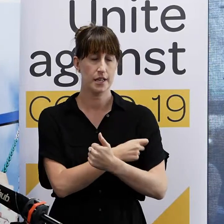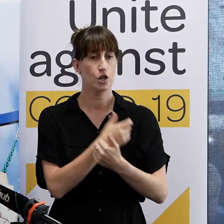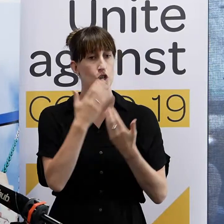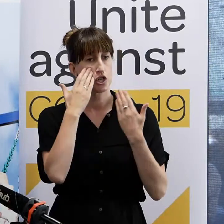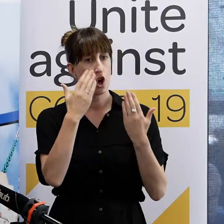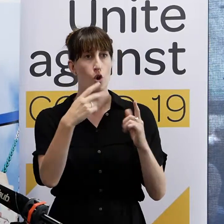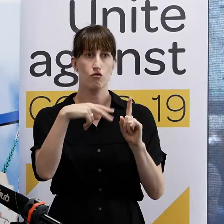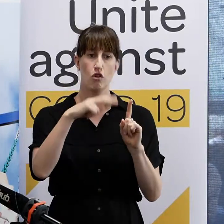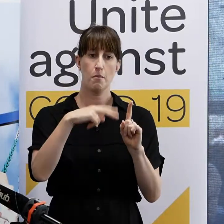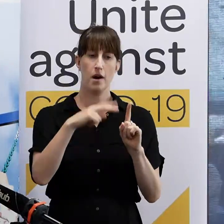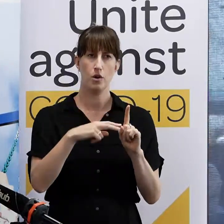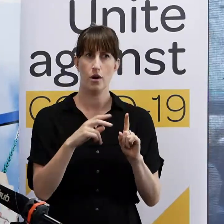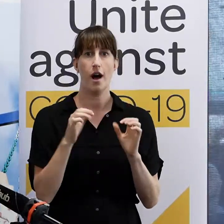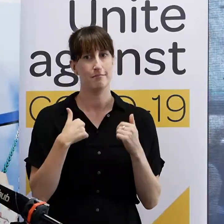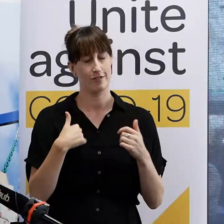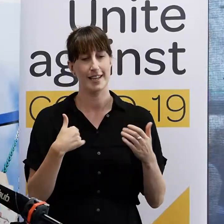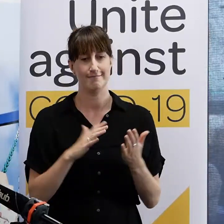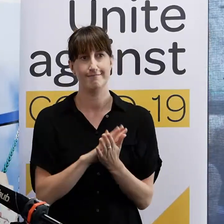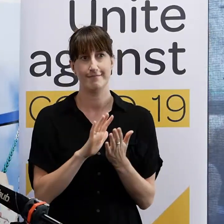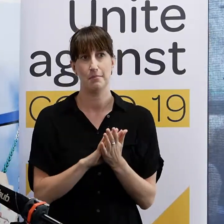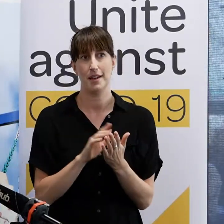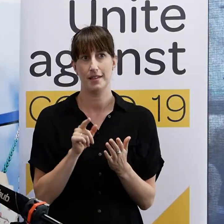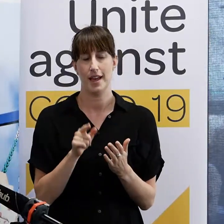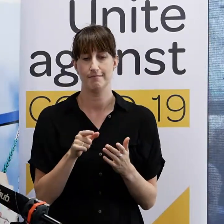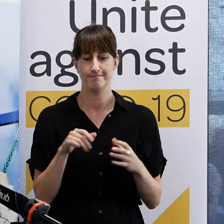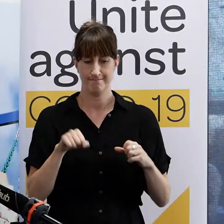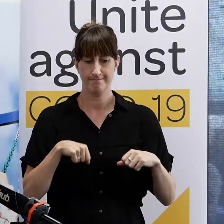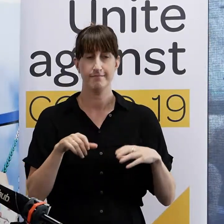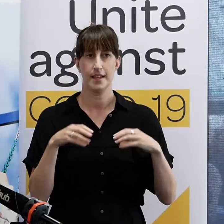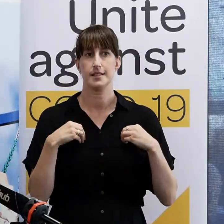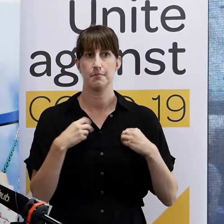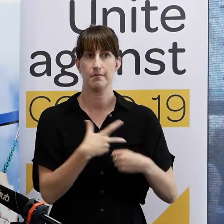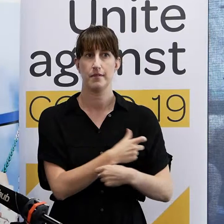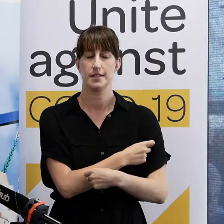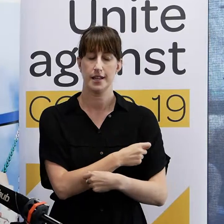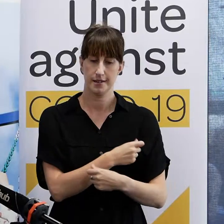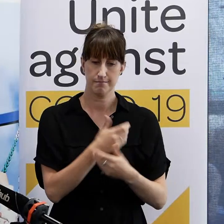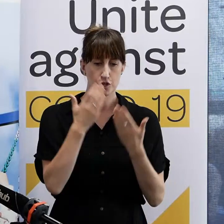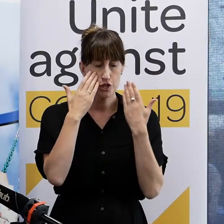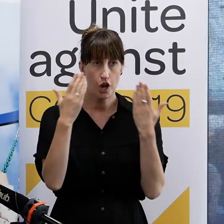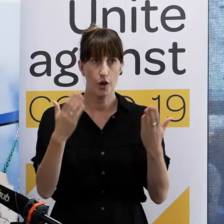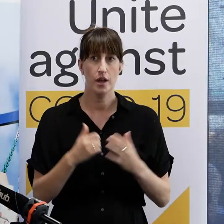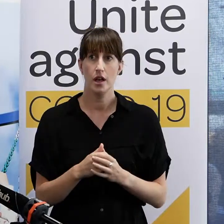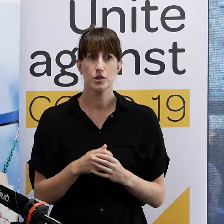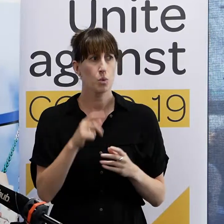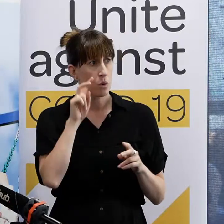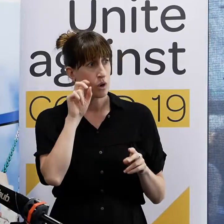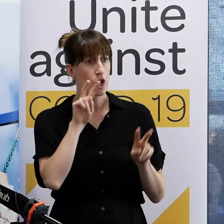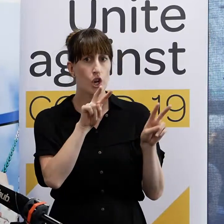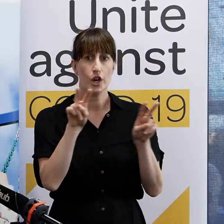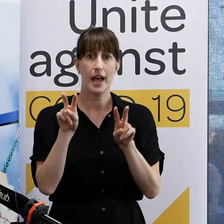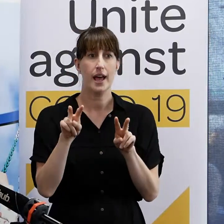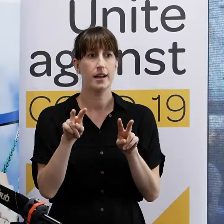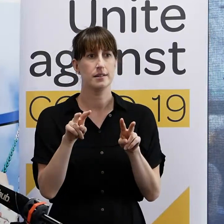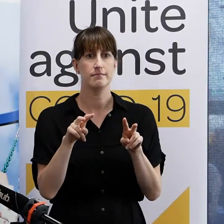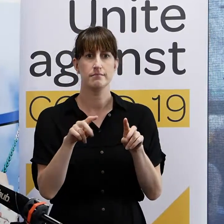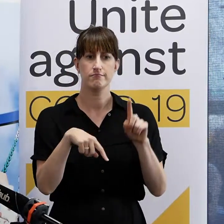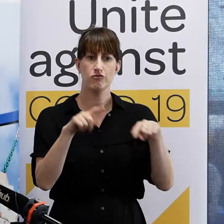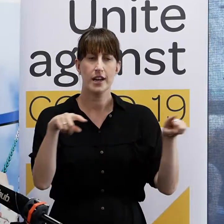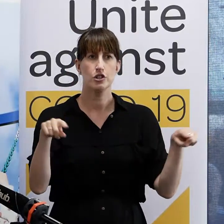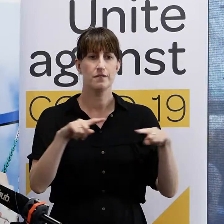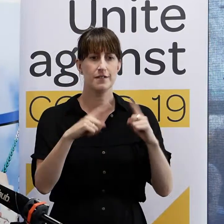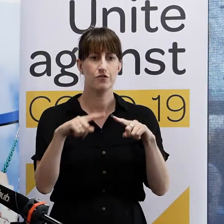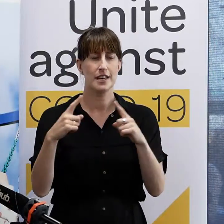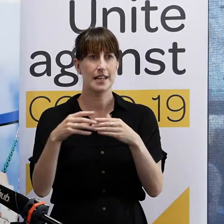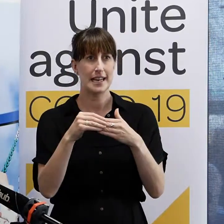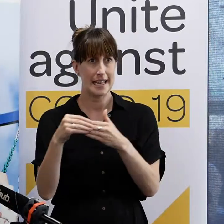that's happened. And we'll be looking to a range of leaders, political, community, sporting, even public service. And